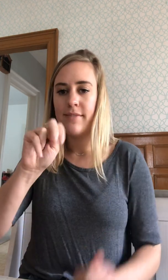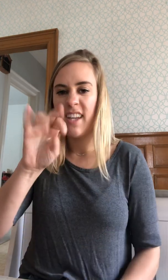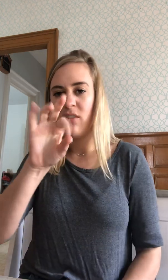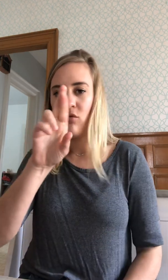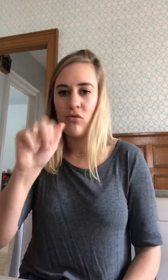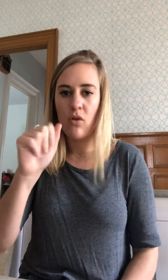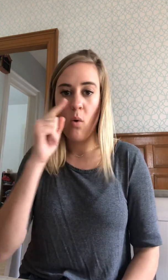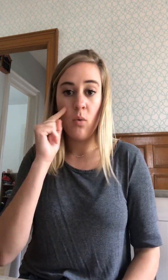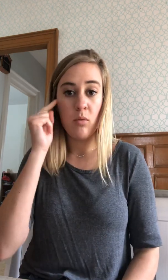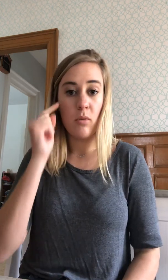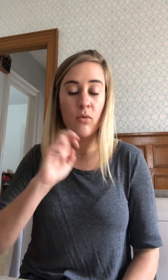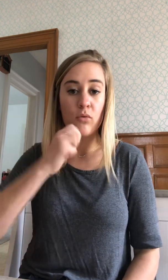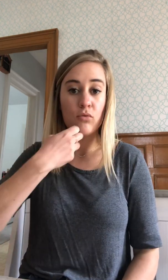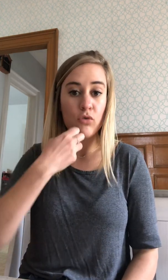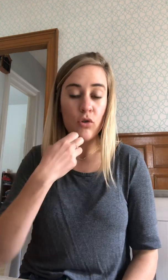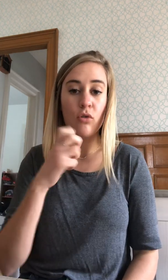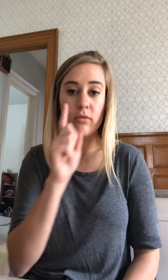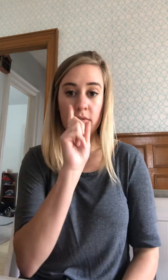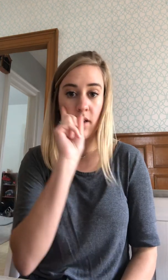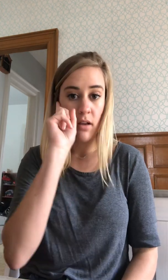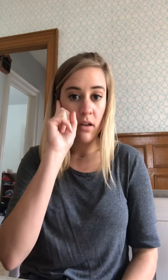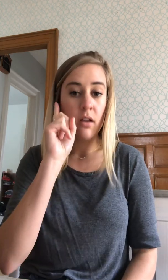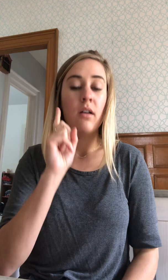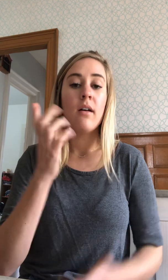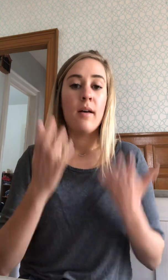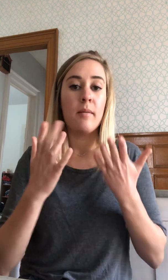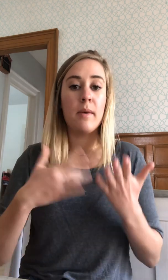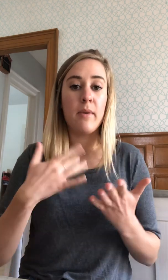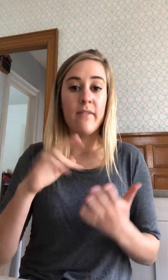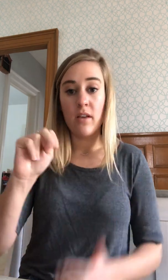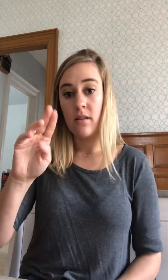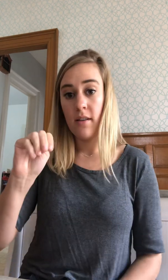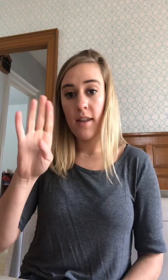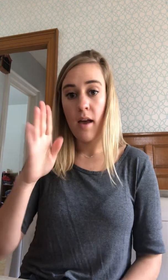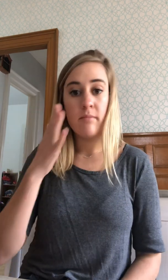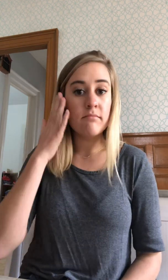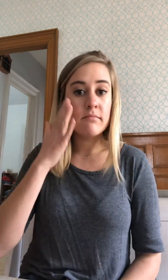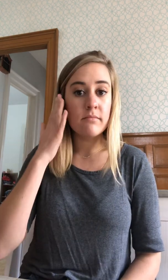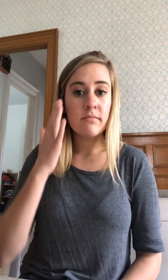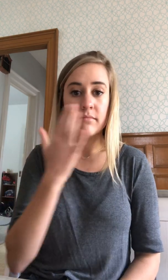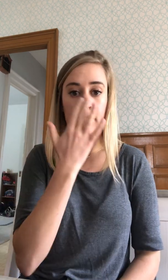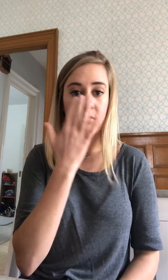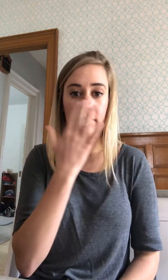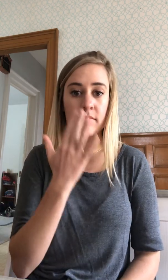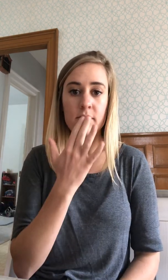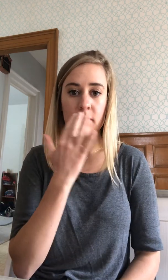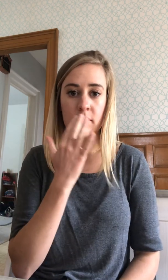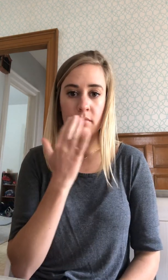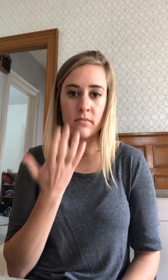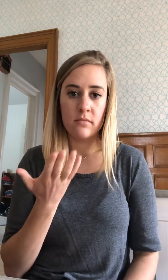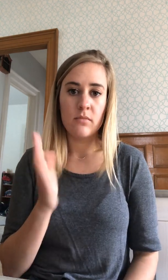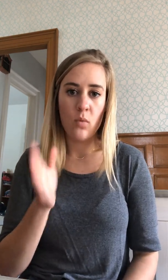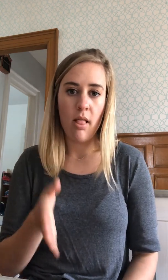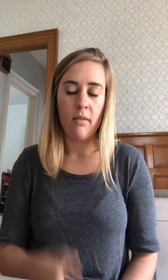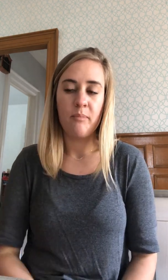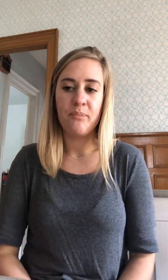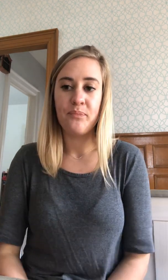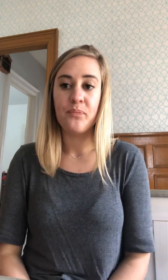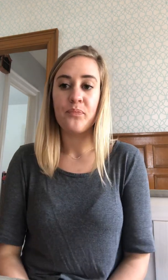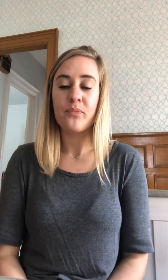face, they may have numbness of their cheeks, their side of their nose, or their upper lip even. And of course,